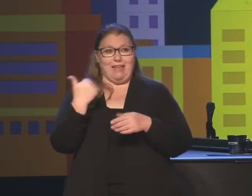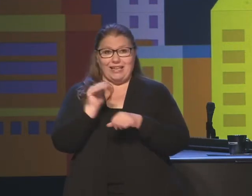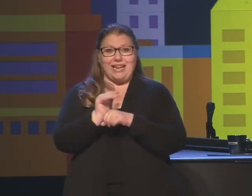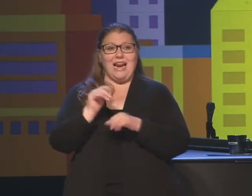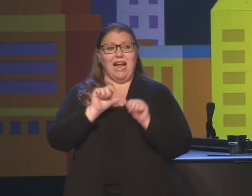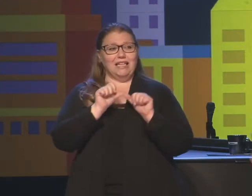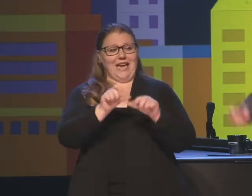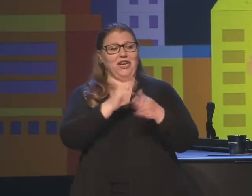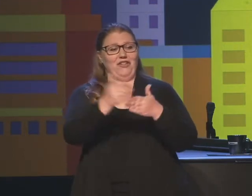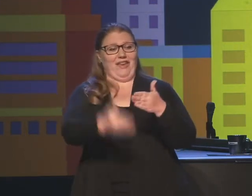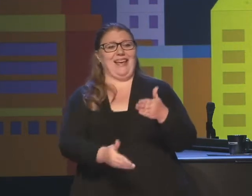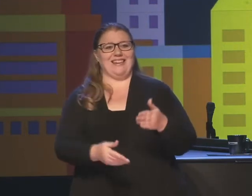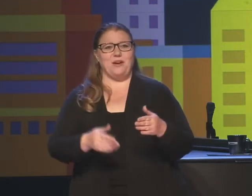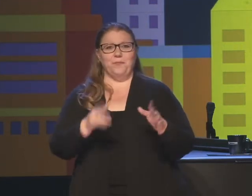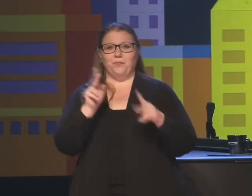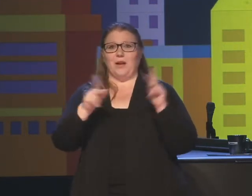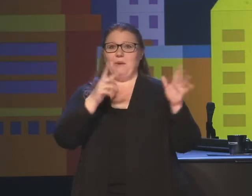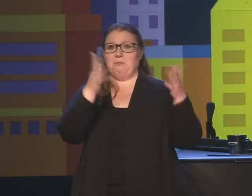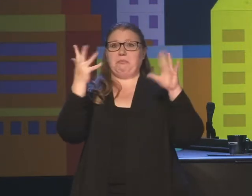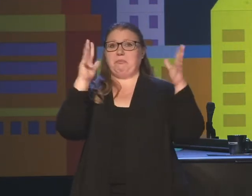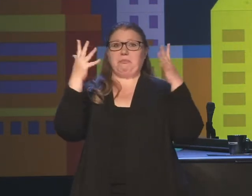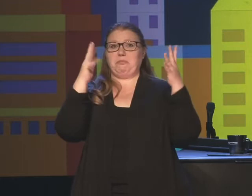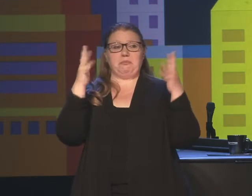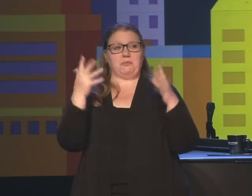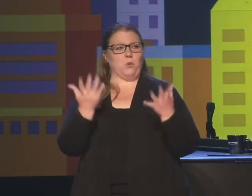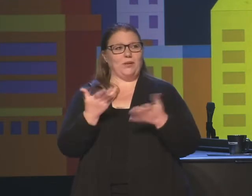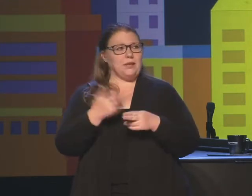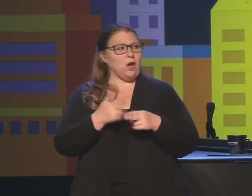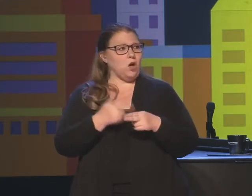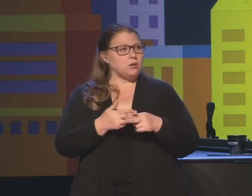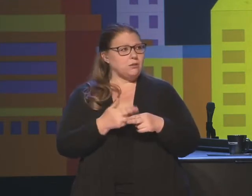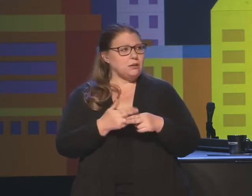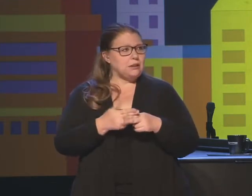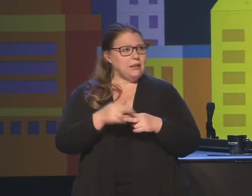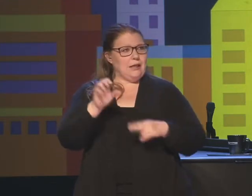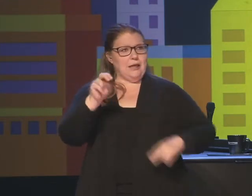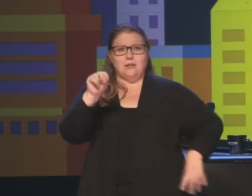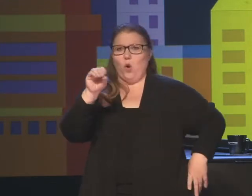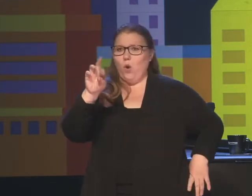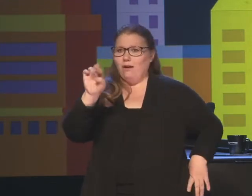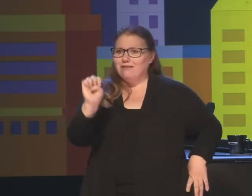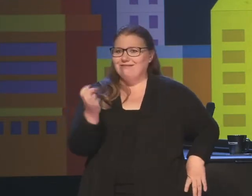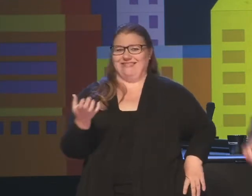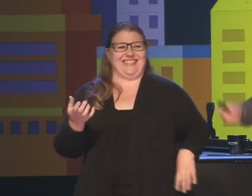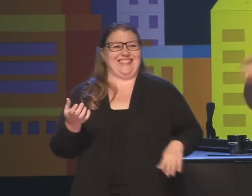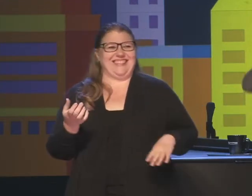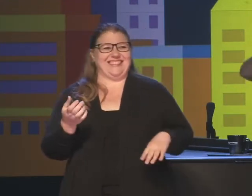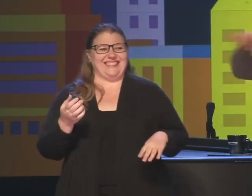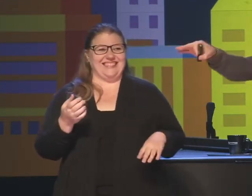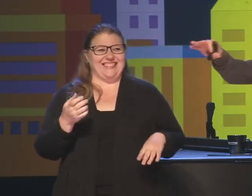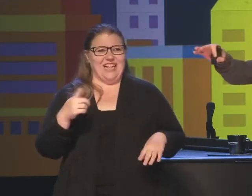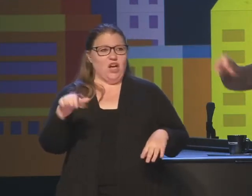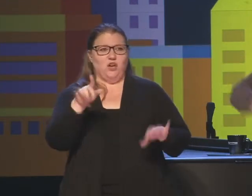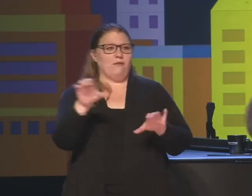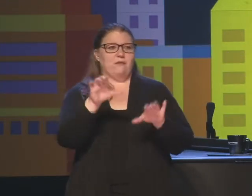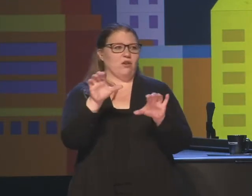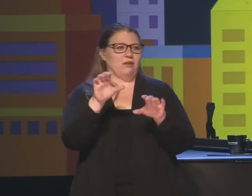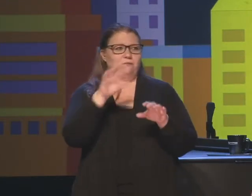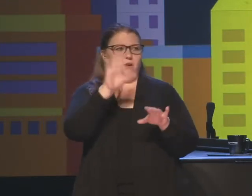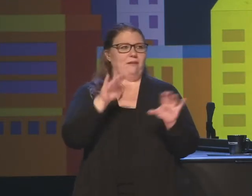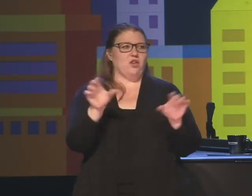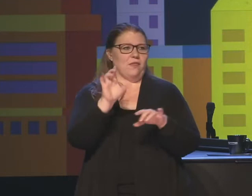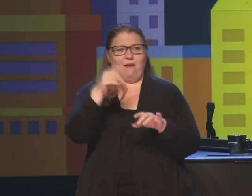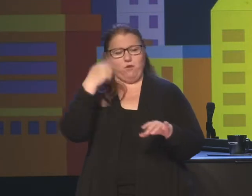all the way till the end. People were clapping for like a, what is it called? Like the encore. Yeah. No, by the way, y'all have never done that for me here.